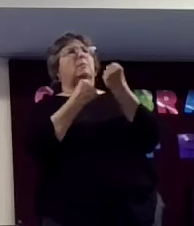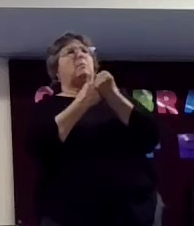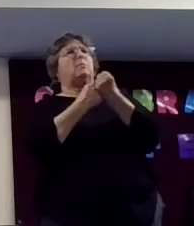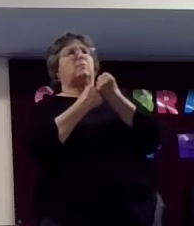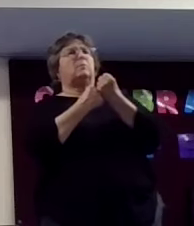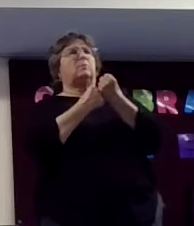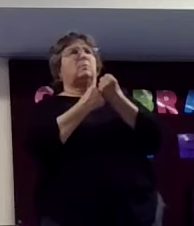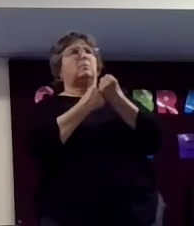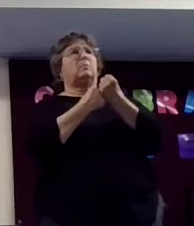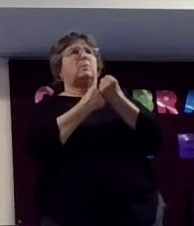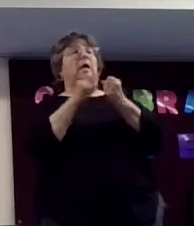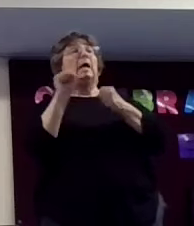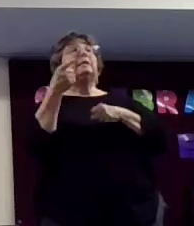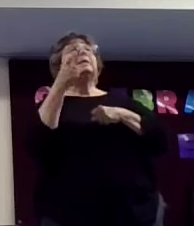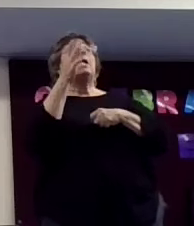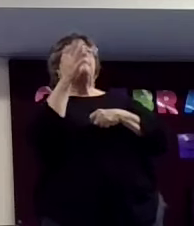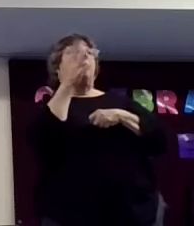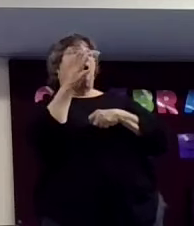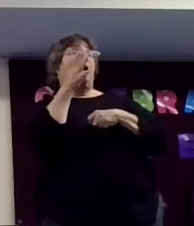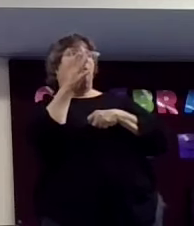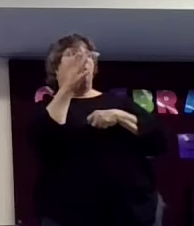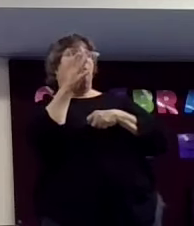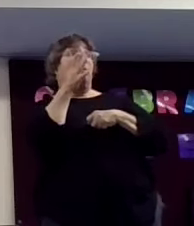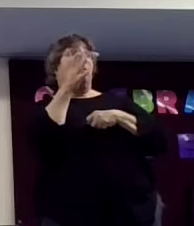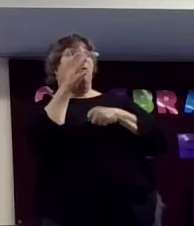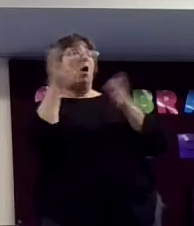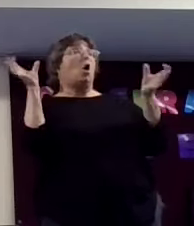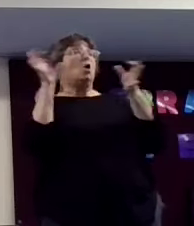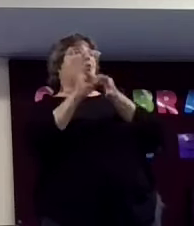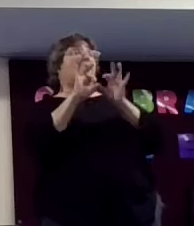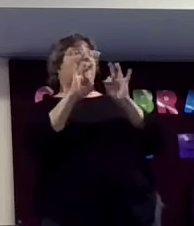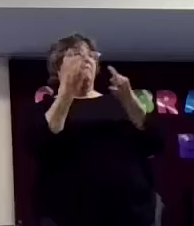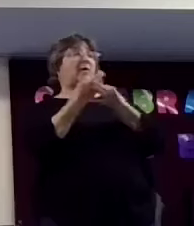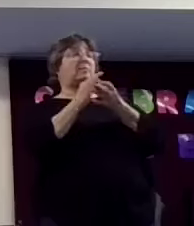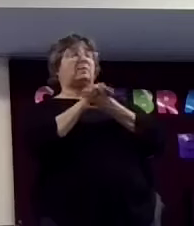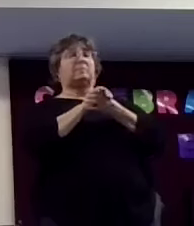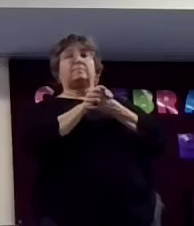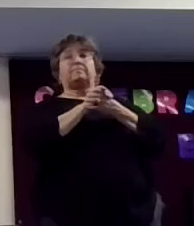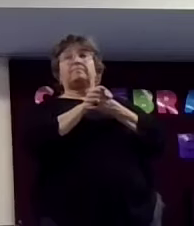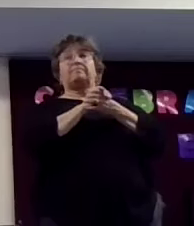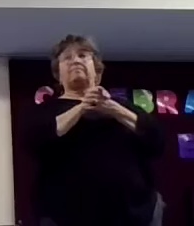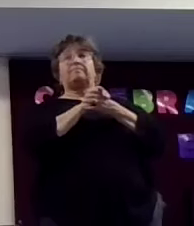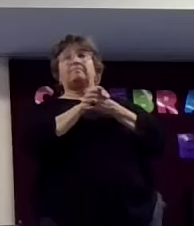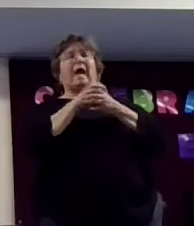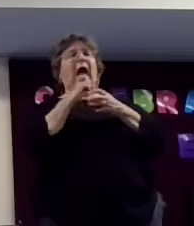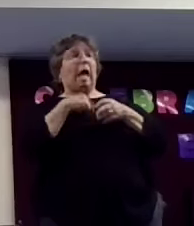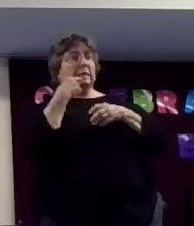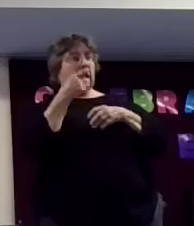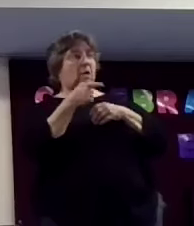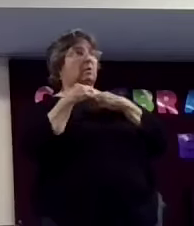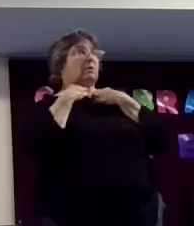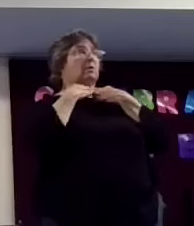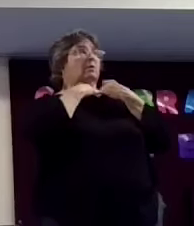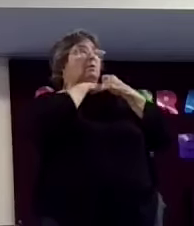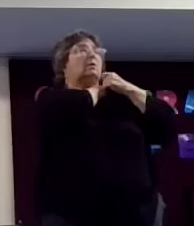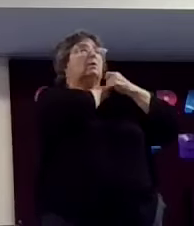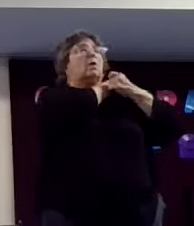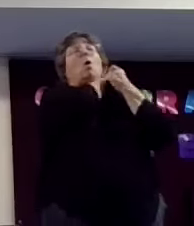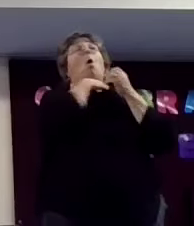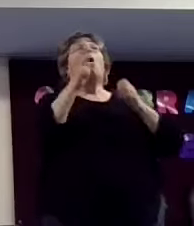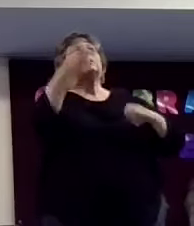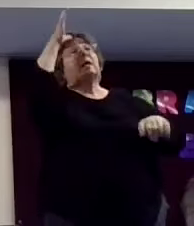support single moms or unification of families? All right, so I can tell you. Or single